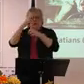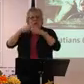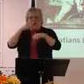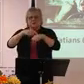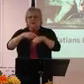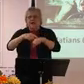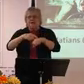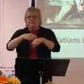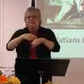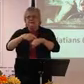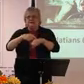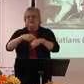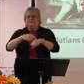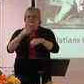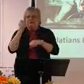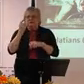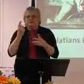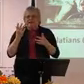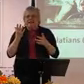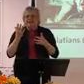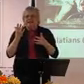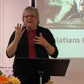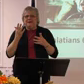times. And so